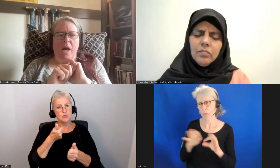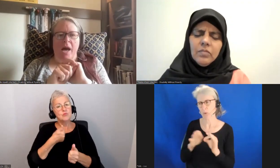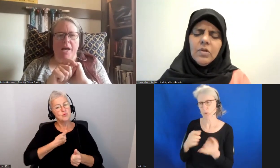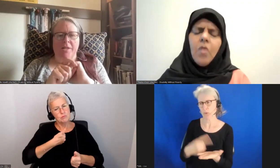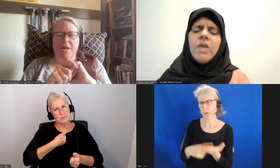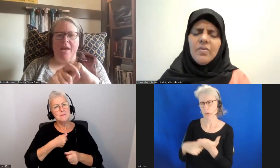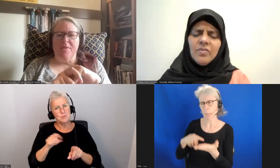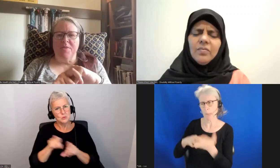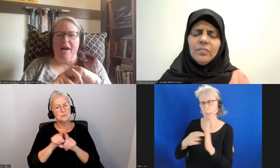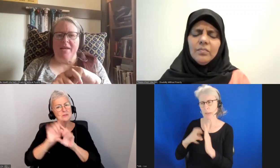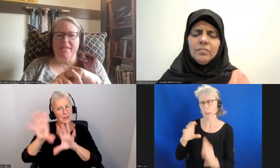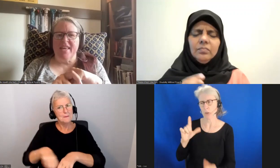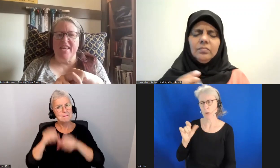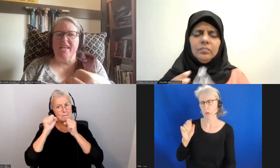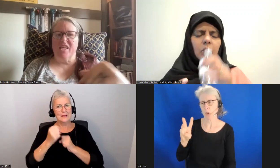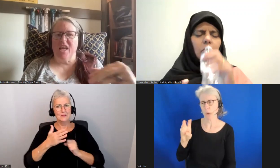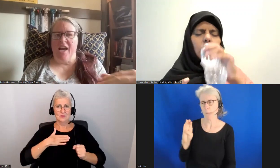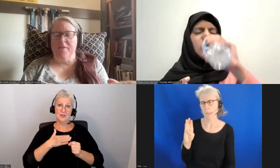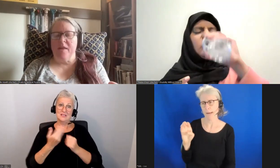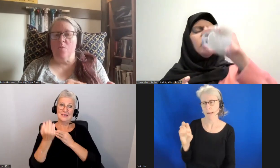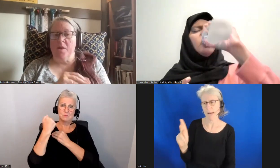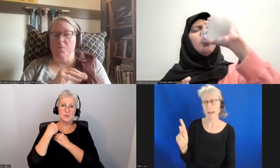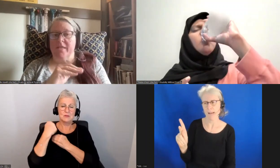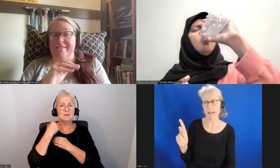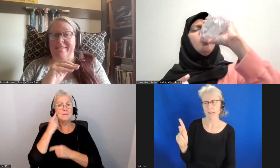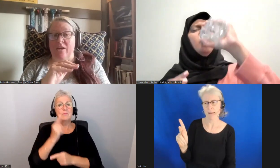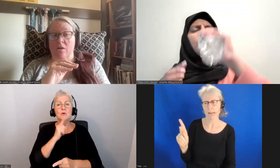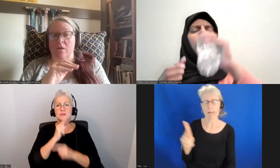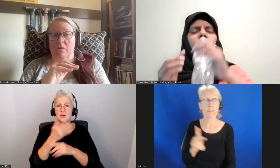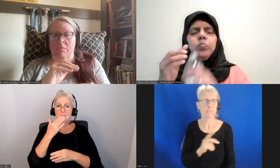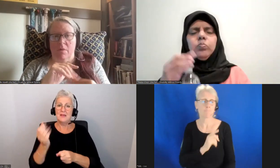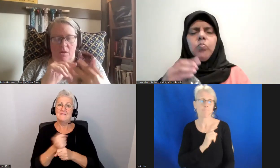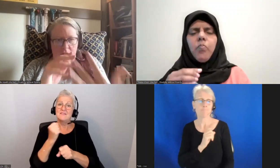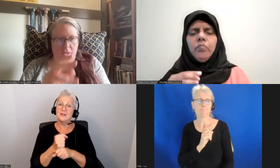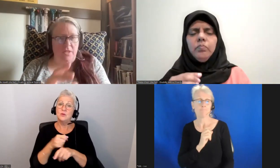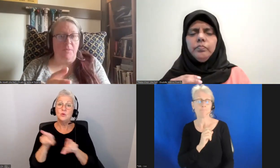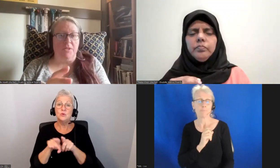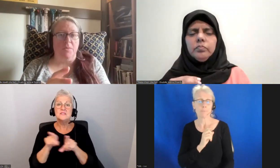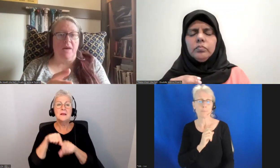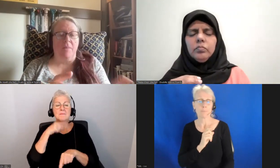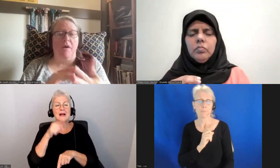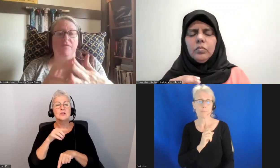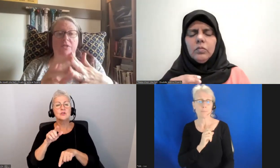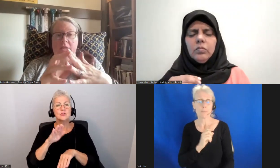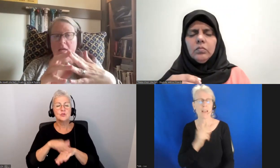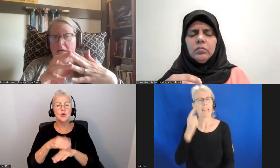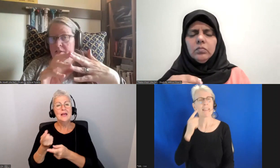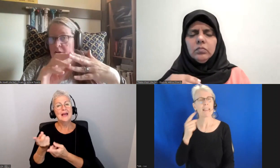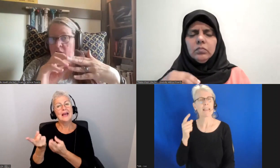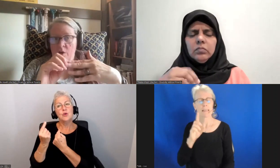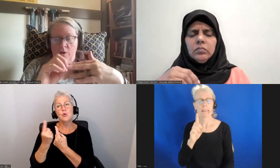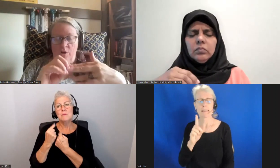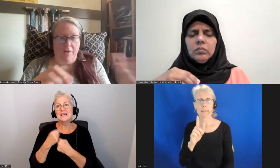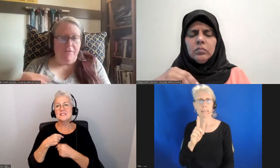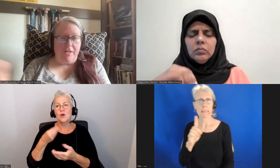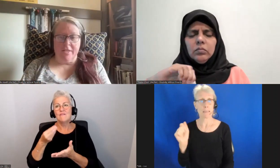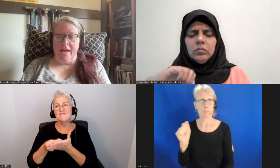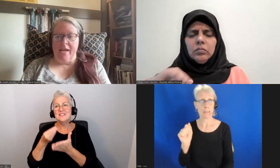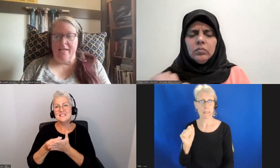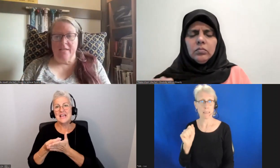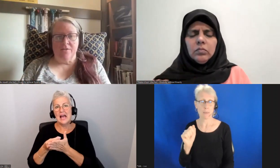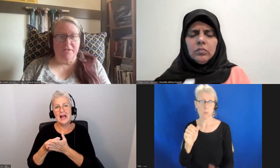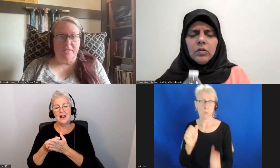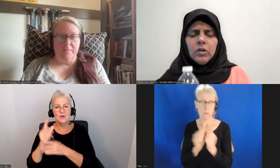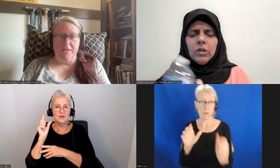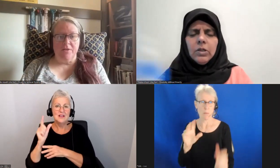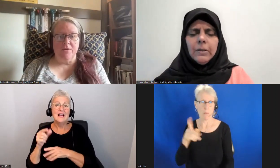right? Oh, And yes. I think we would see us at Disability Without Poverty and all our friends